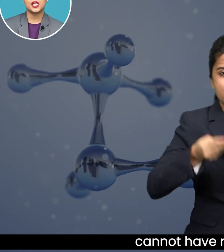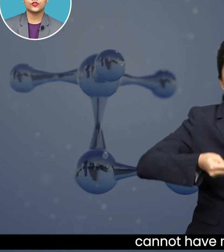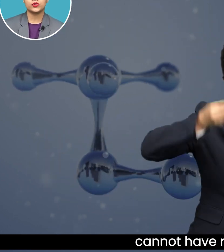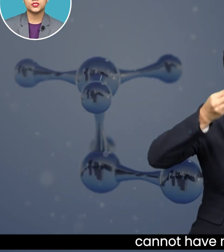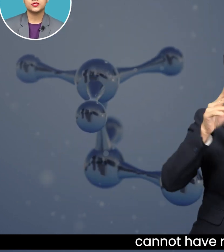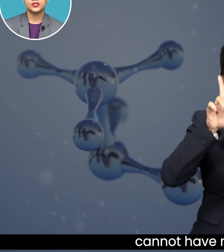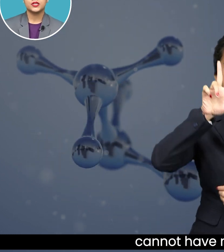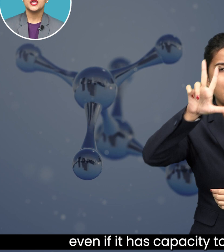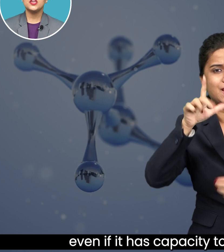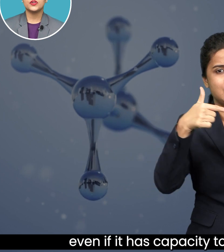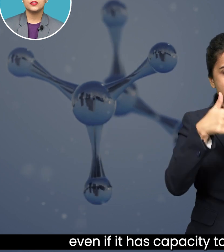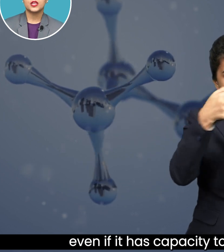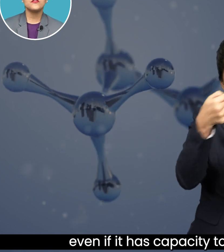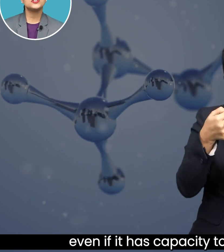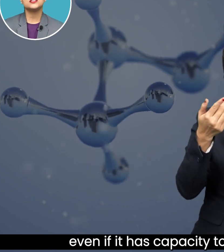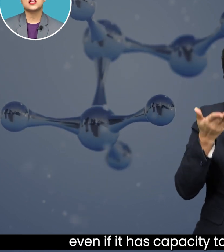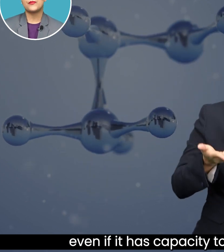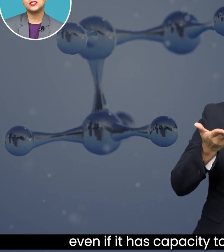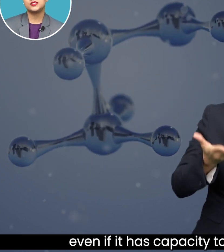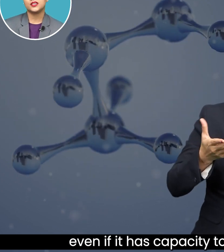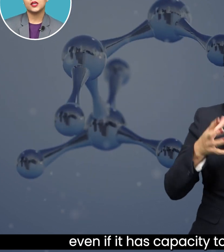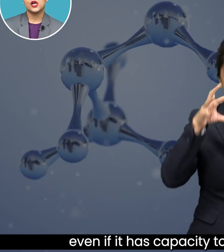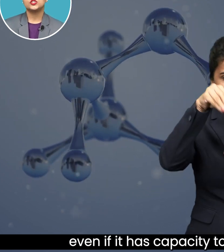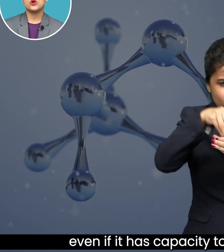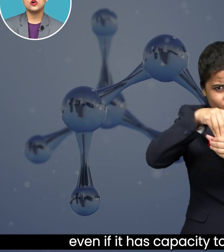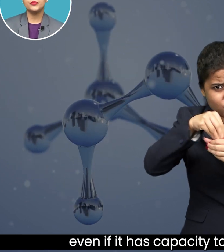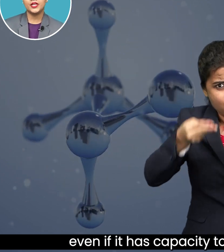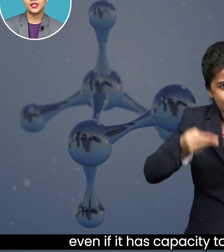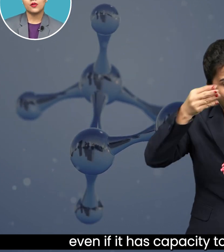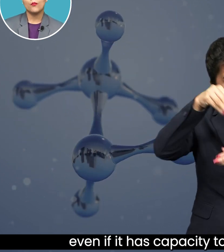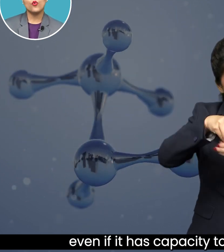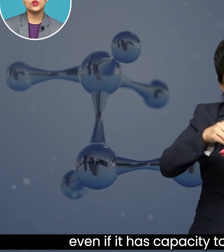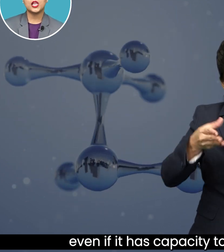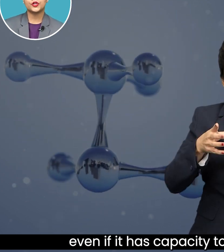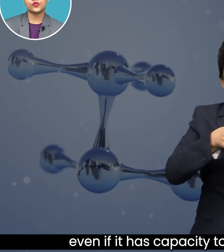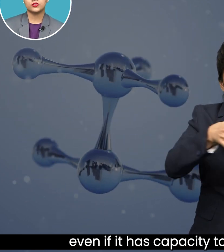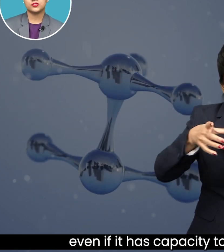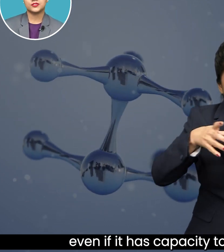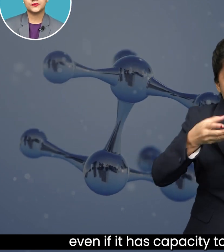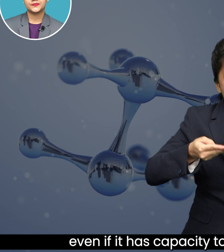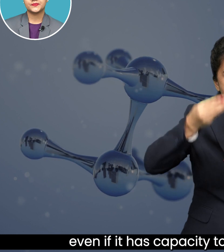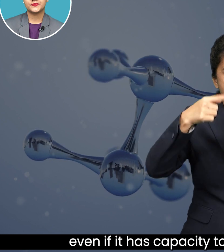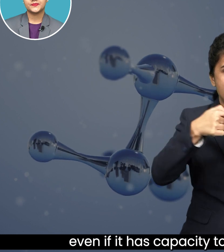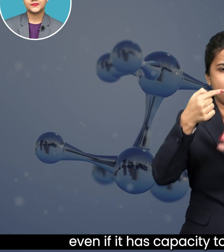8 electrons, even if it has capacity to accommodate more